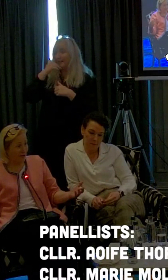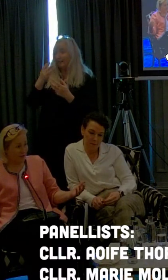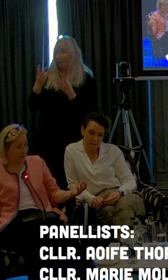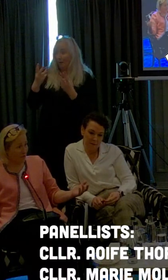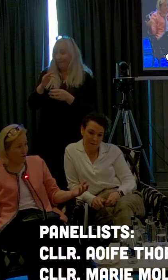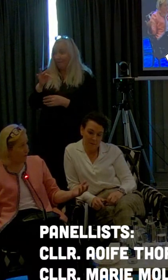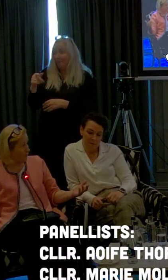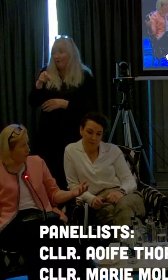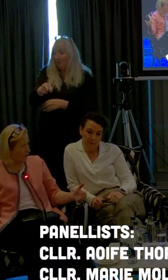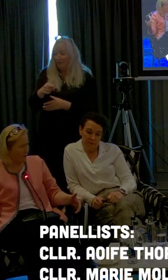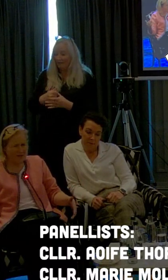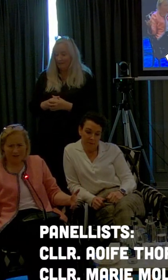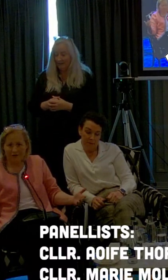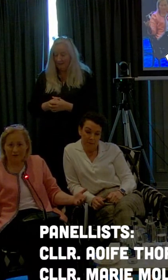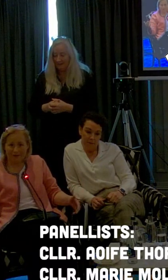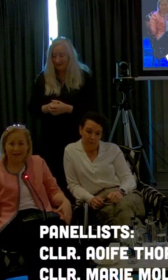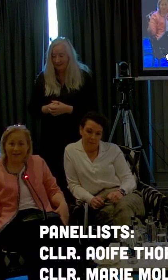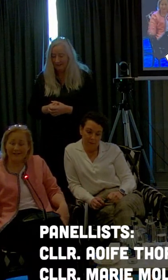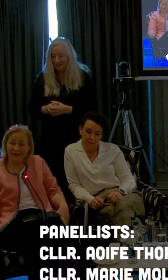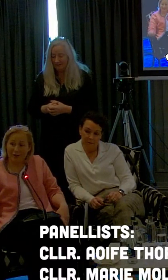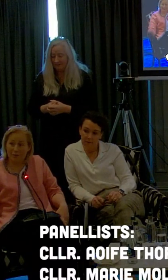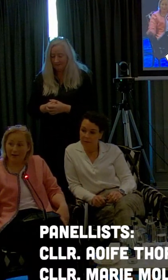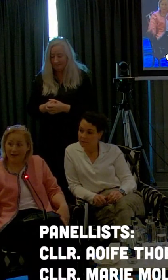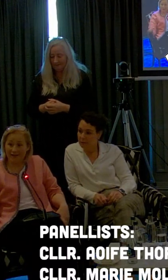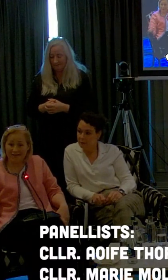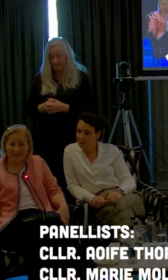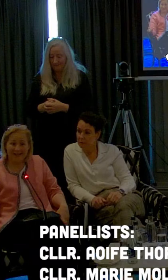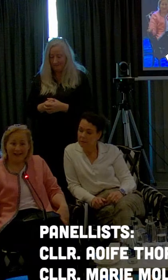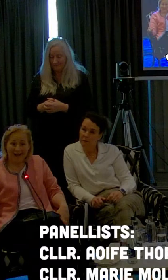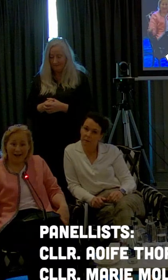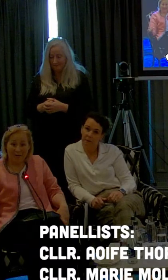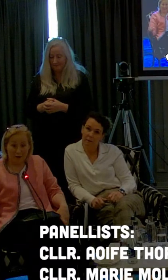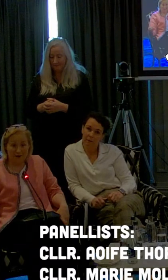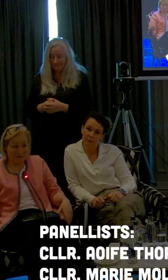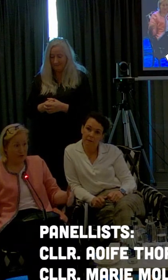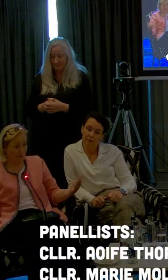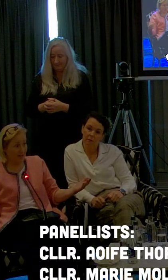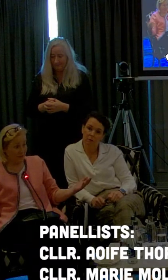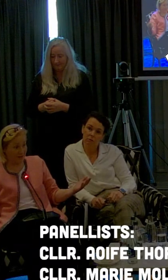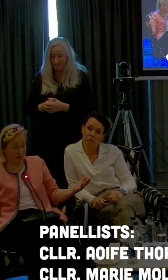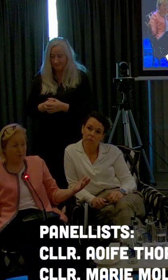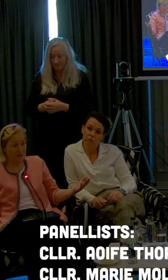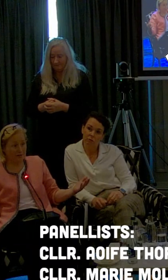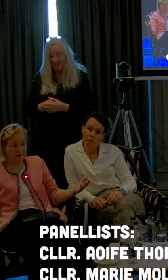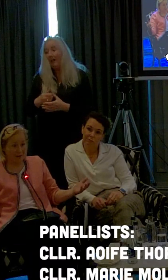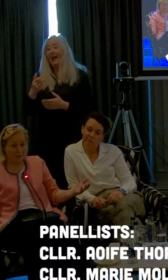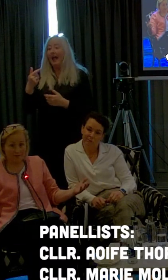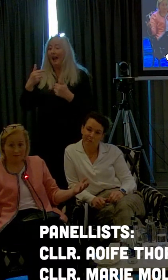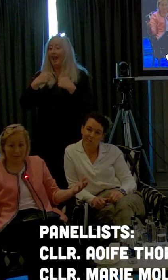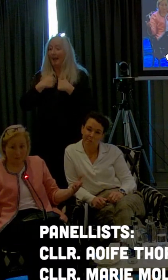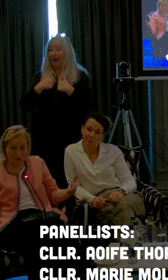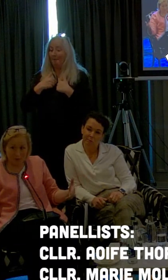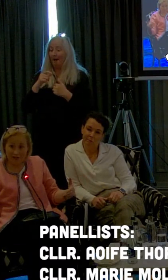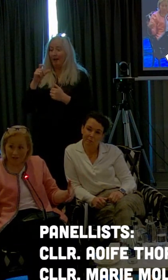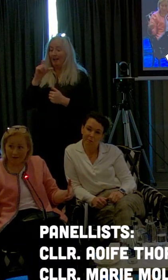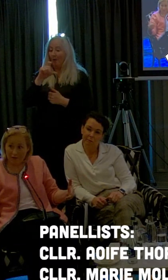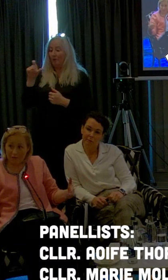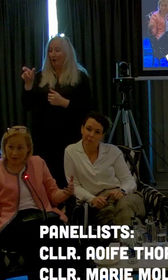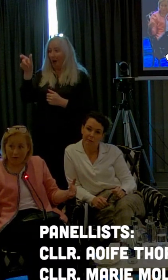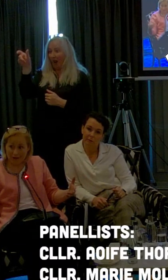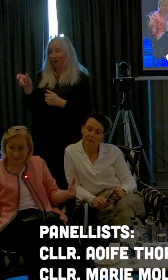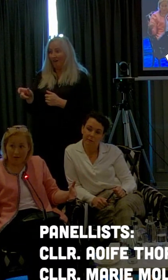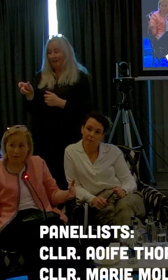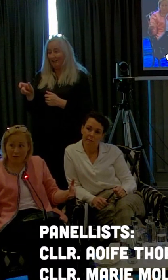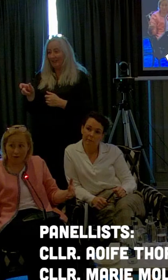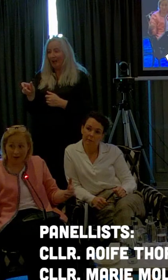you know, I often wondered from growing up, you know, why do they call them clinics? And in a way it's and you know, even as a counsellor, and I would, people do actually see you in